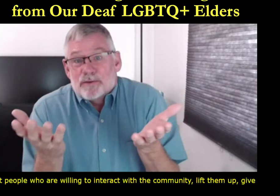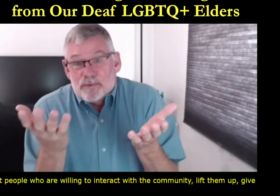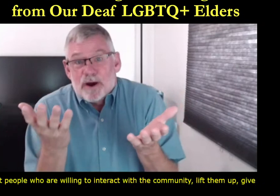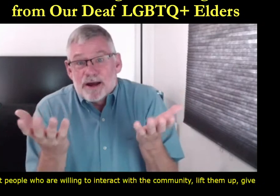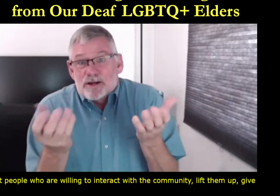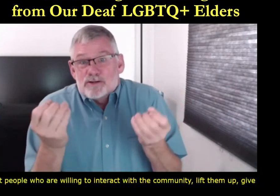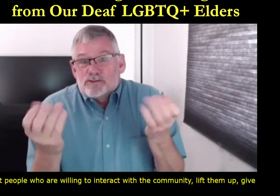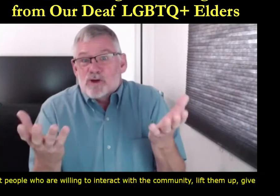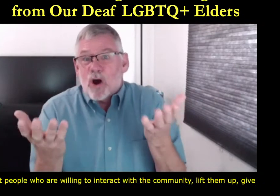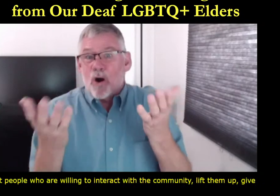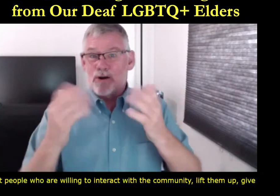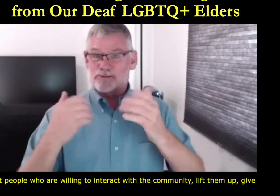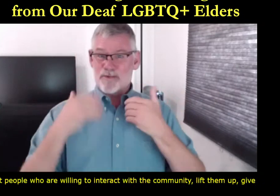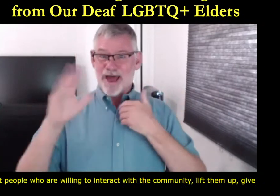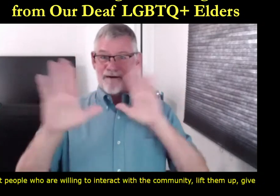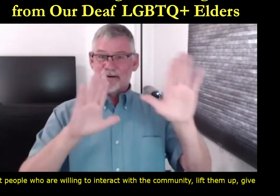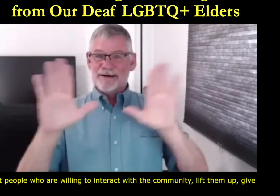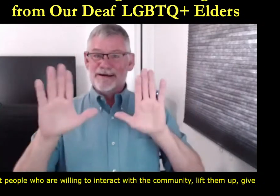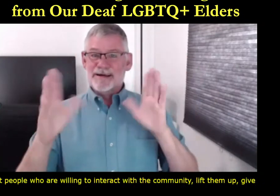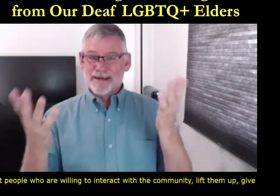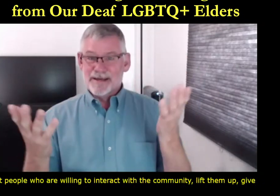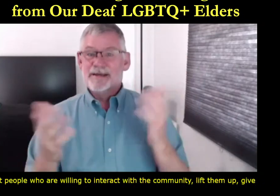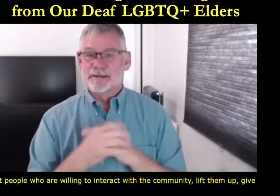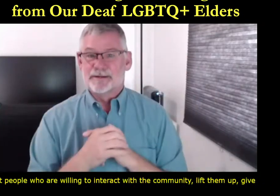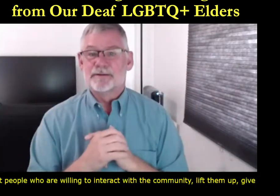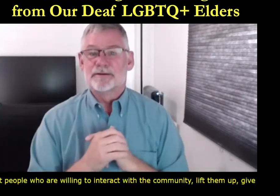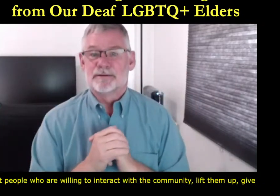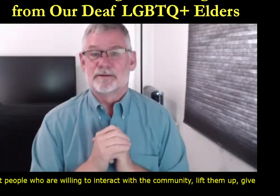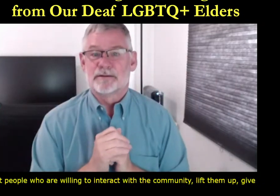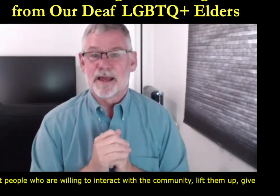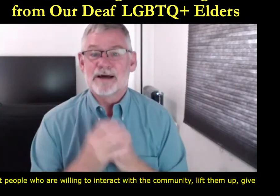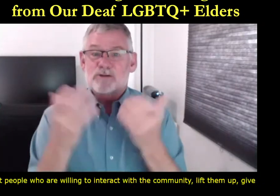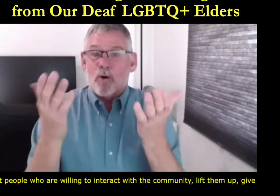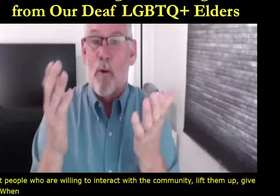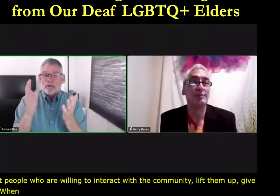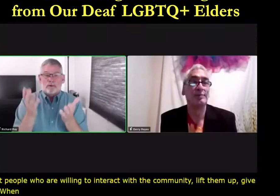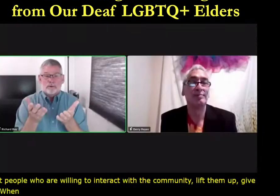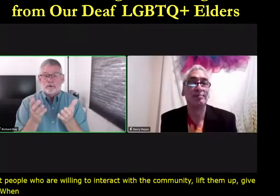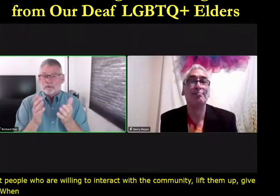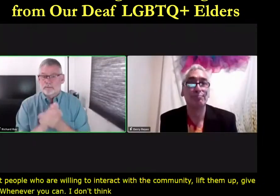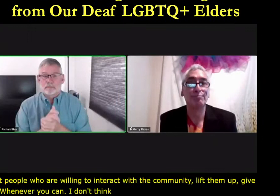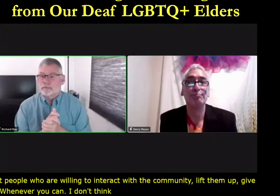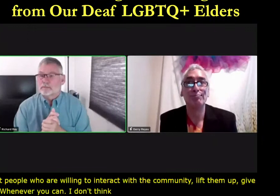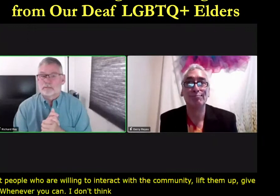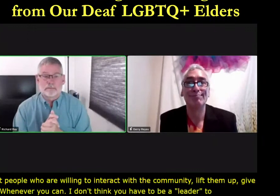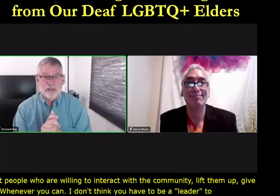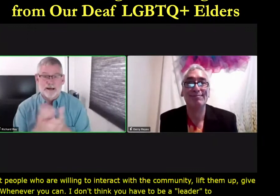right right right so yeah so i guess it really just moves things along right